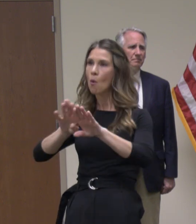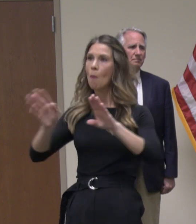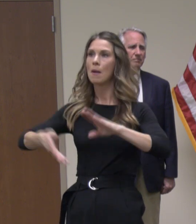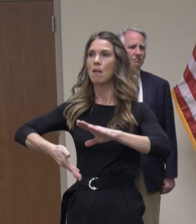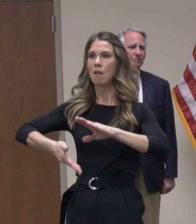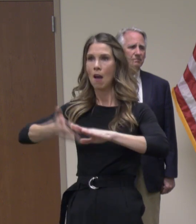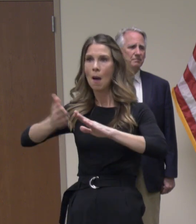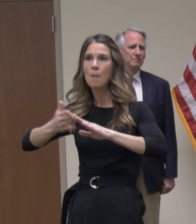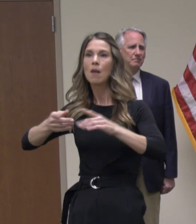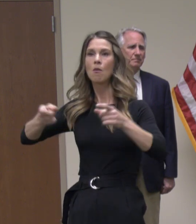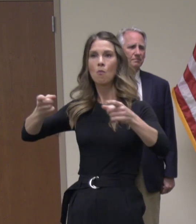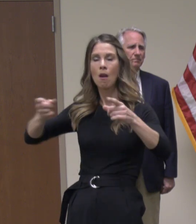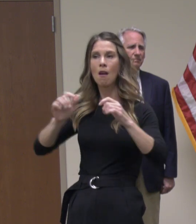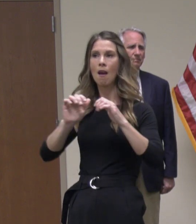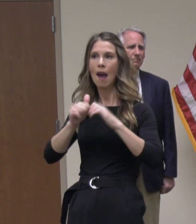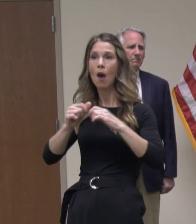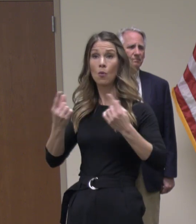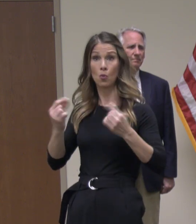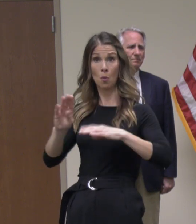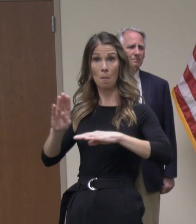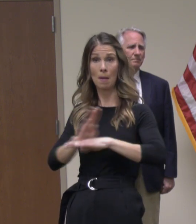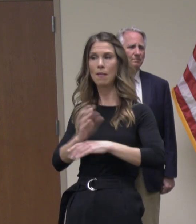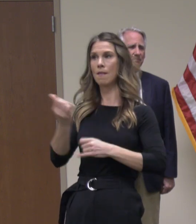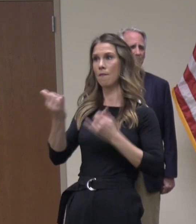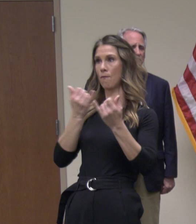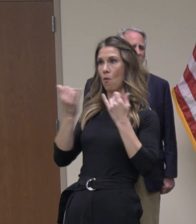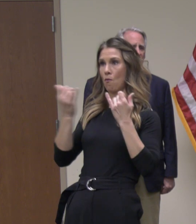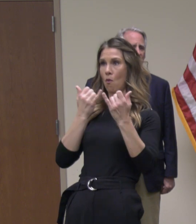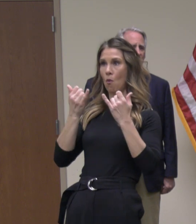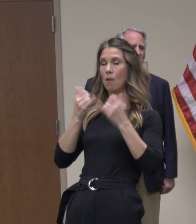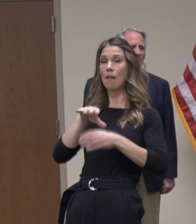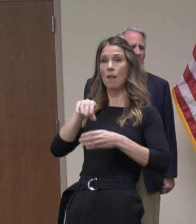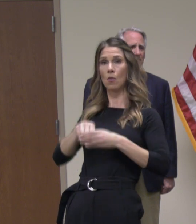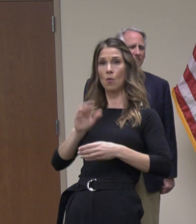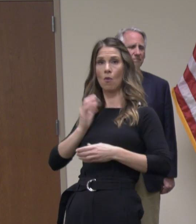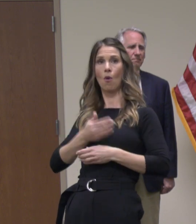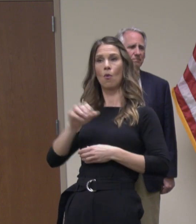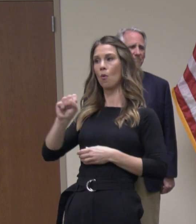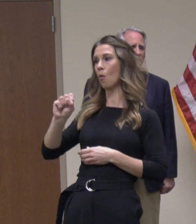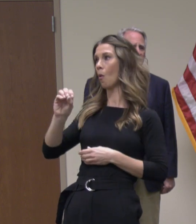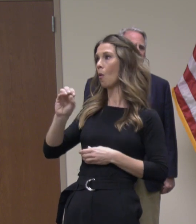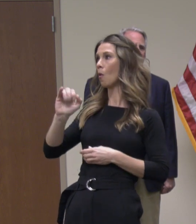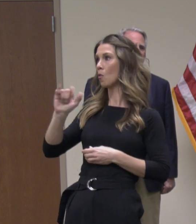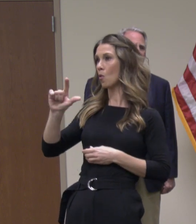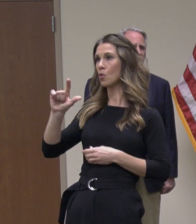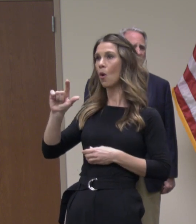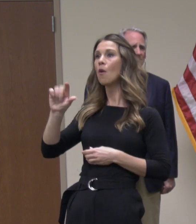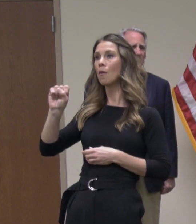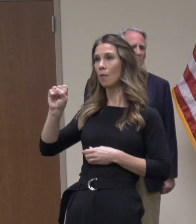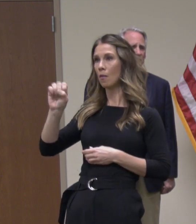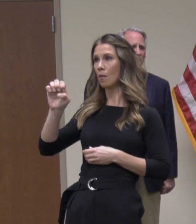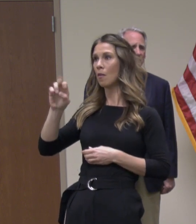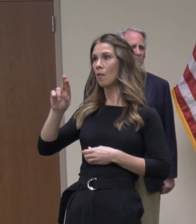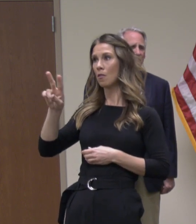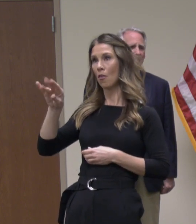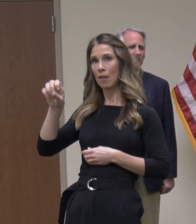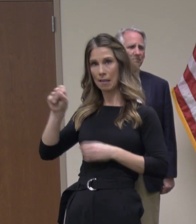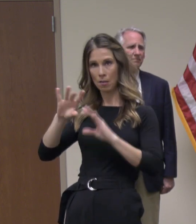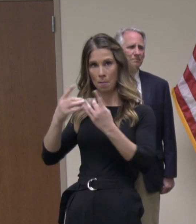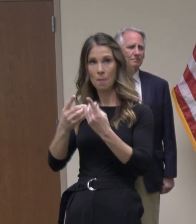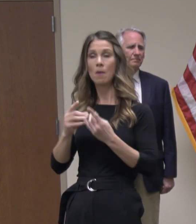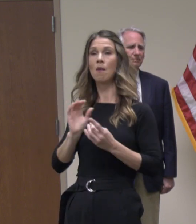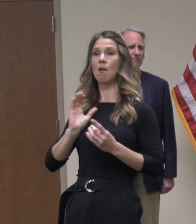assessments by phone, and that includes our own social services department. Our emergency financial assistance team can